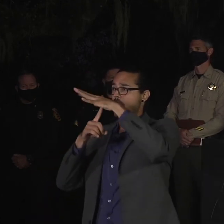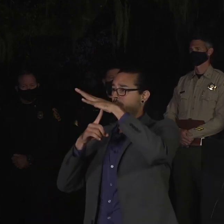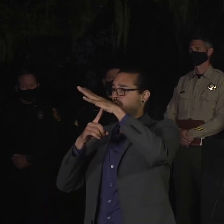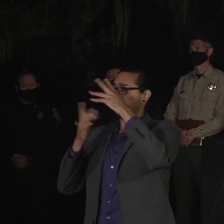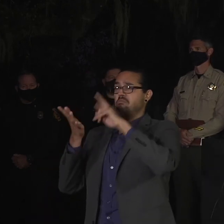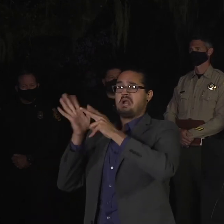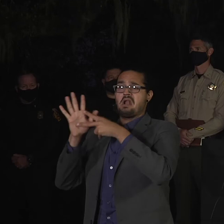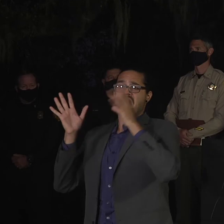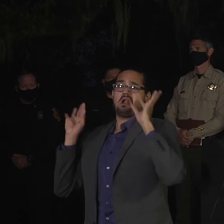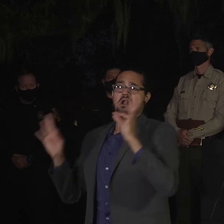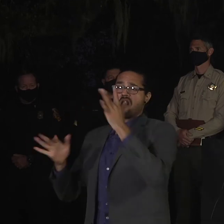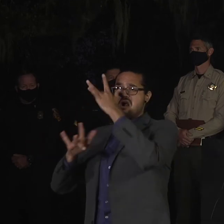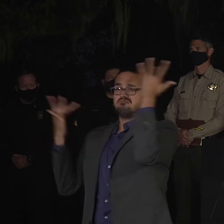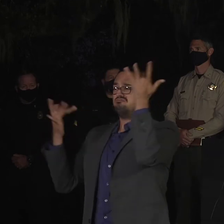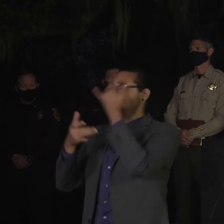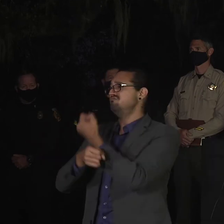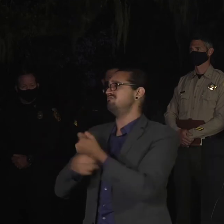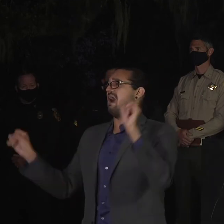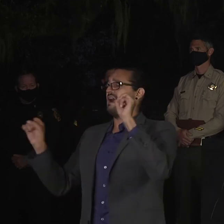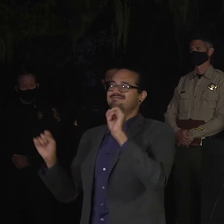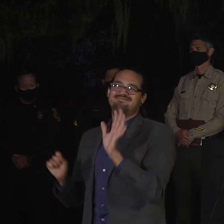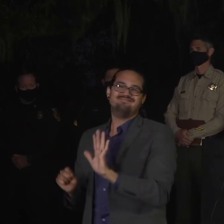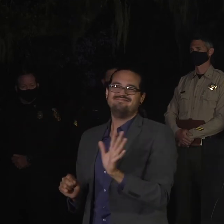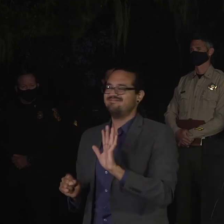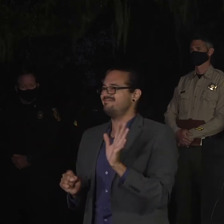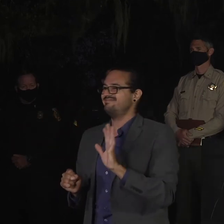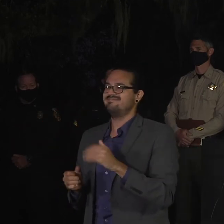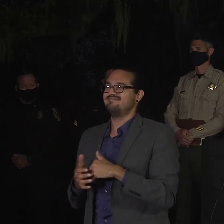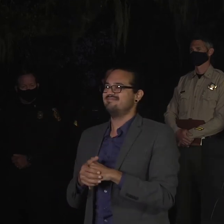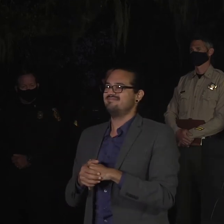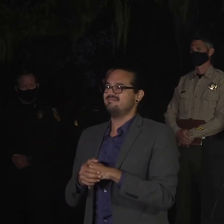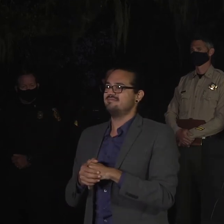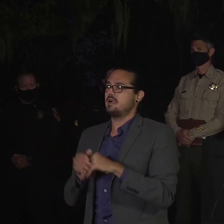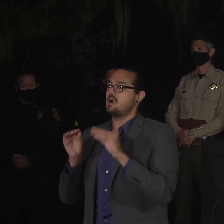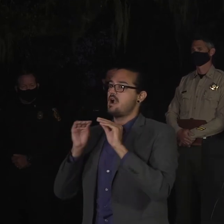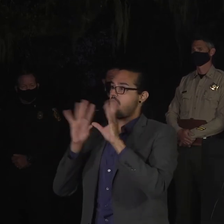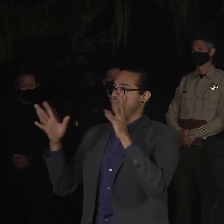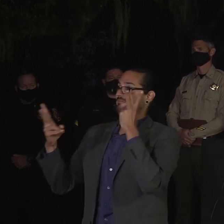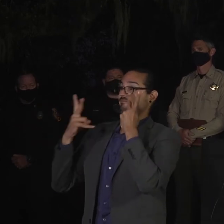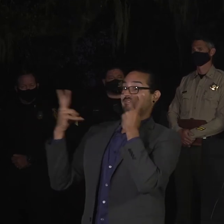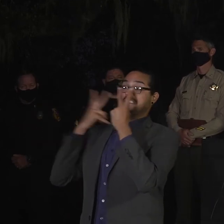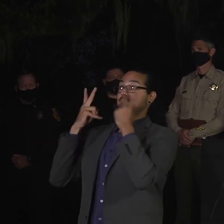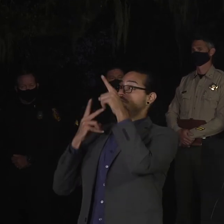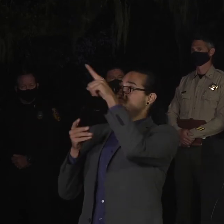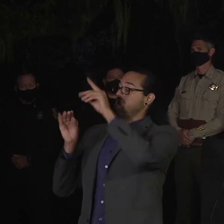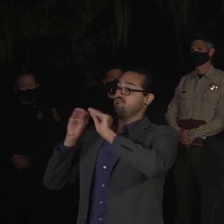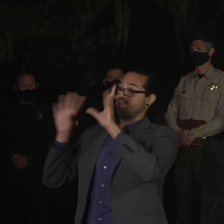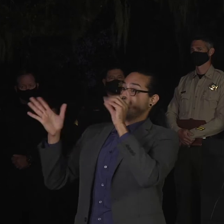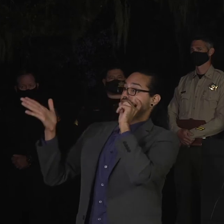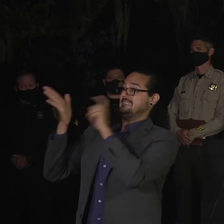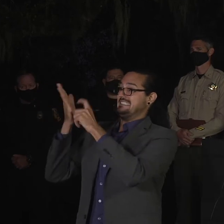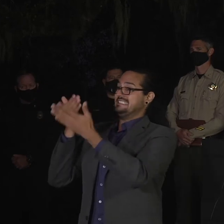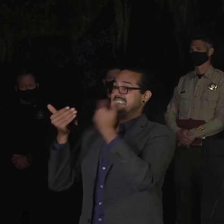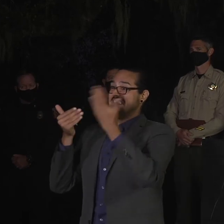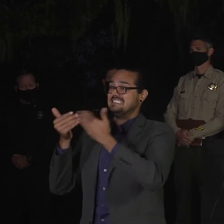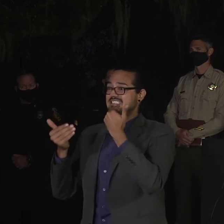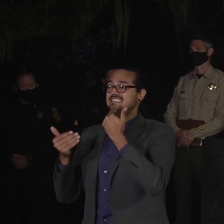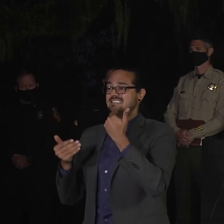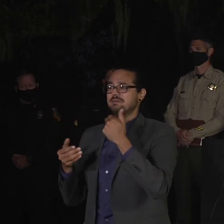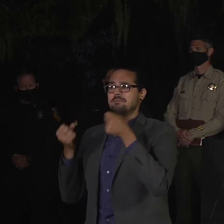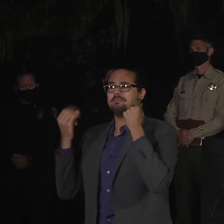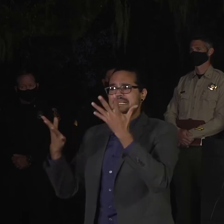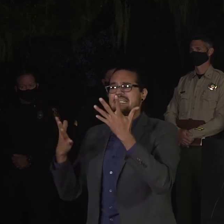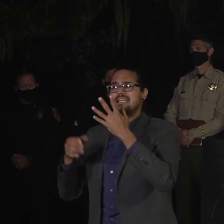very visible, obviously, and it's a very powerful tool, but it's multifaceted. It's like a Swiss Army knife. You have many tools